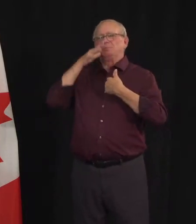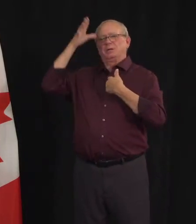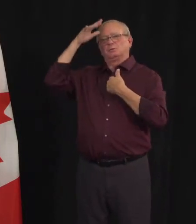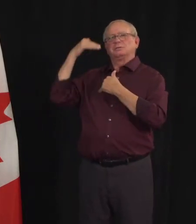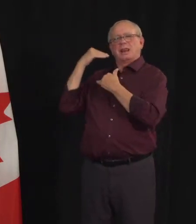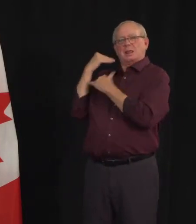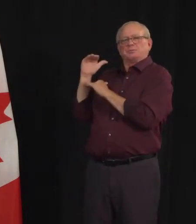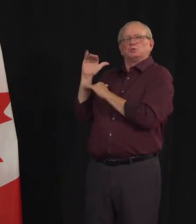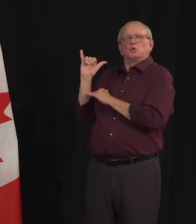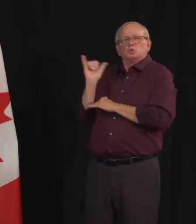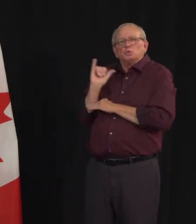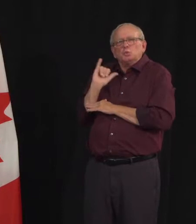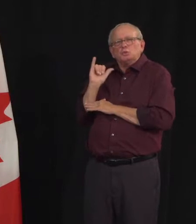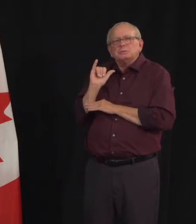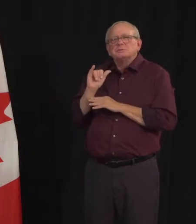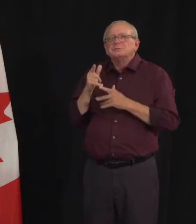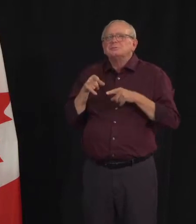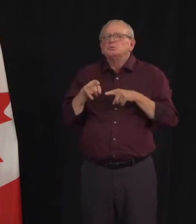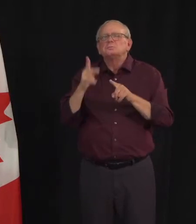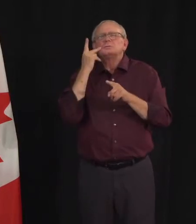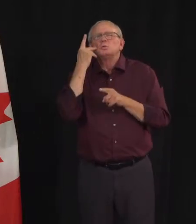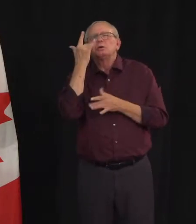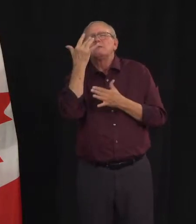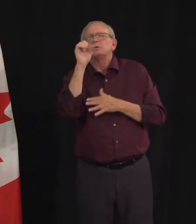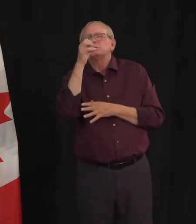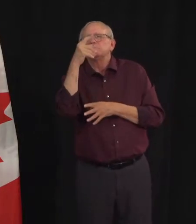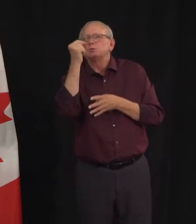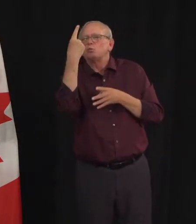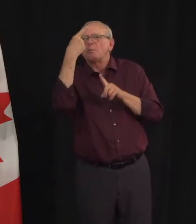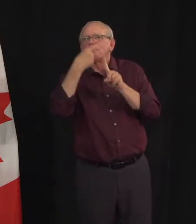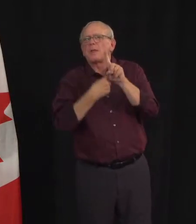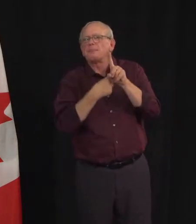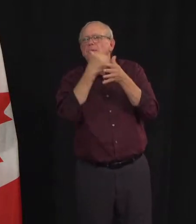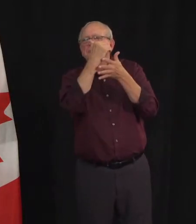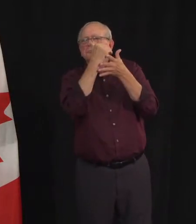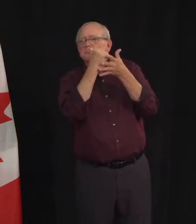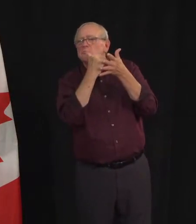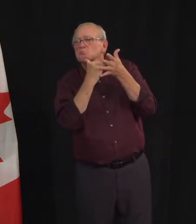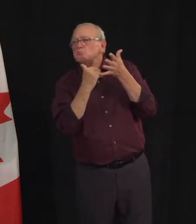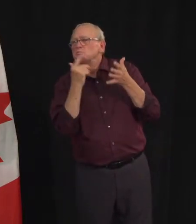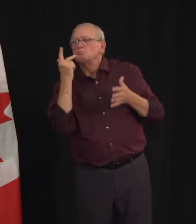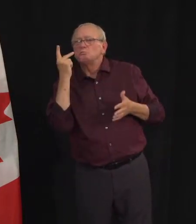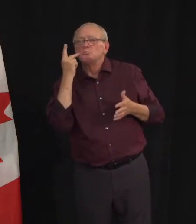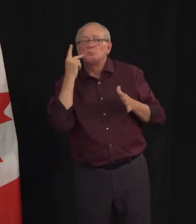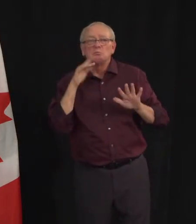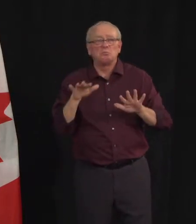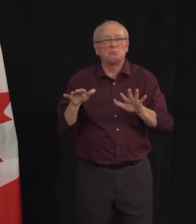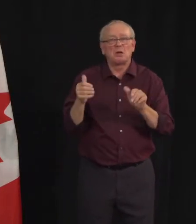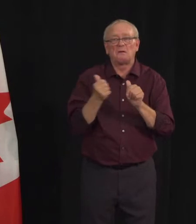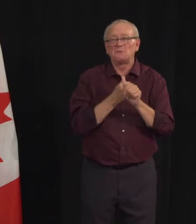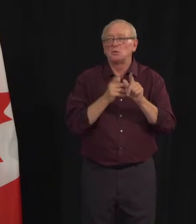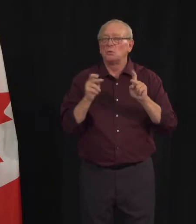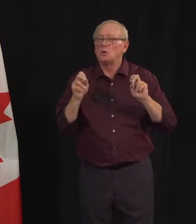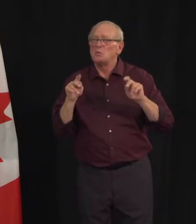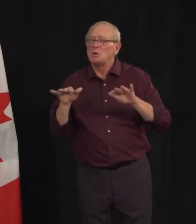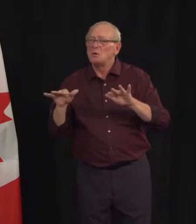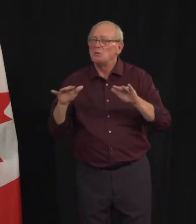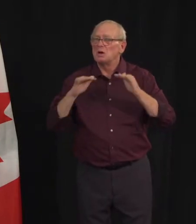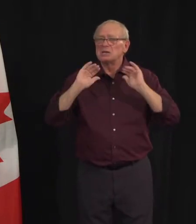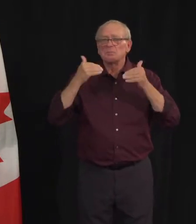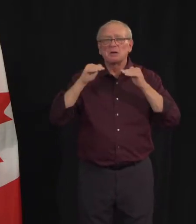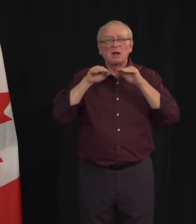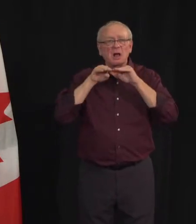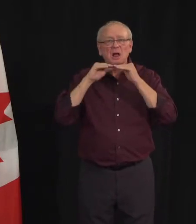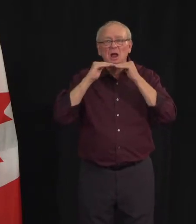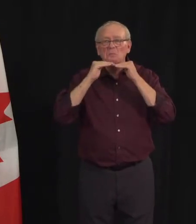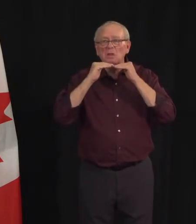school so that we're able to get back into school routines and patterns, and we can all learn to adjust to this new normal before moving